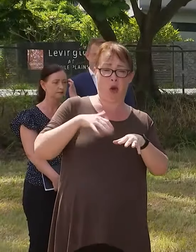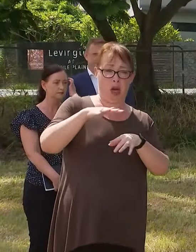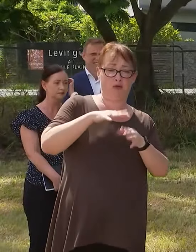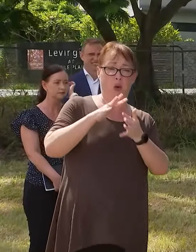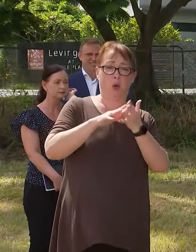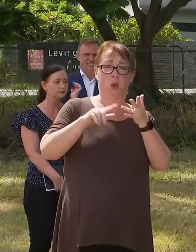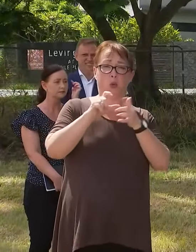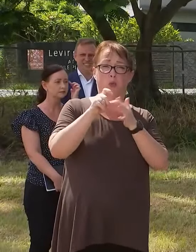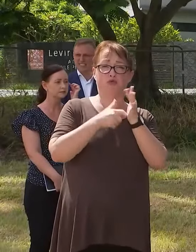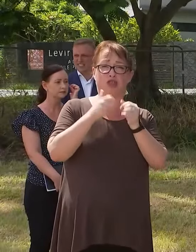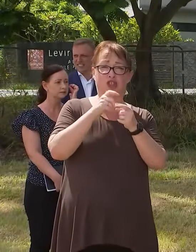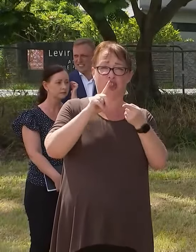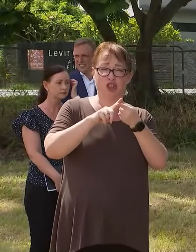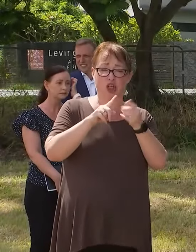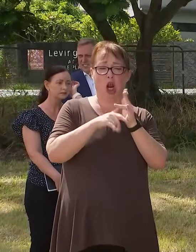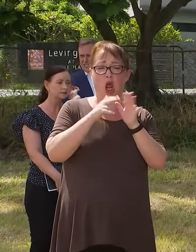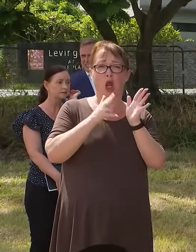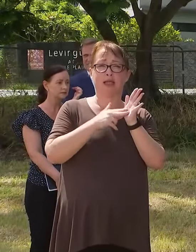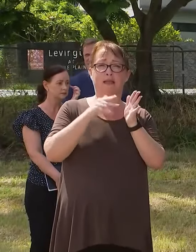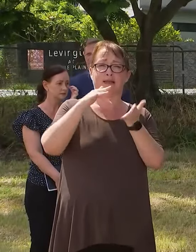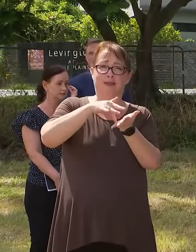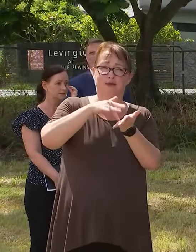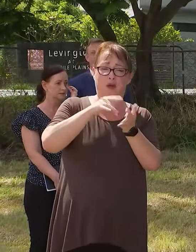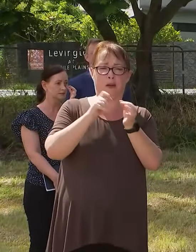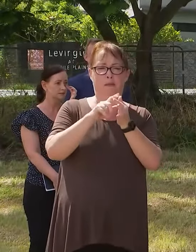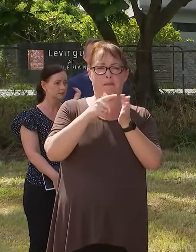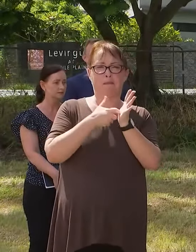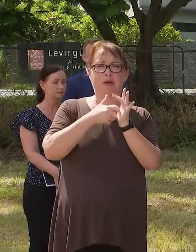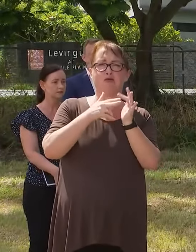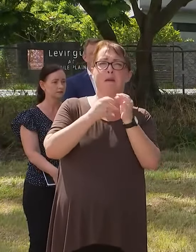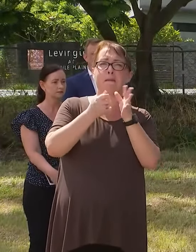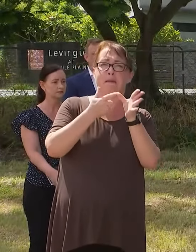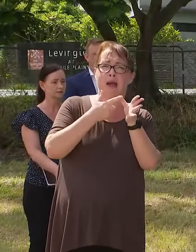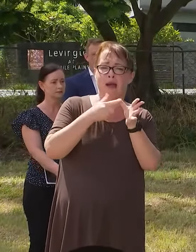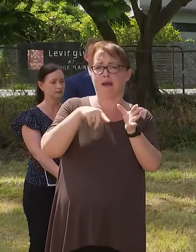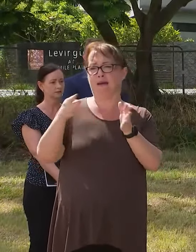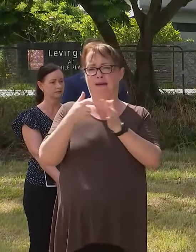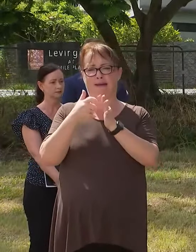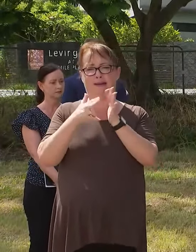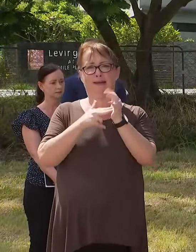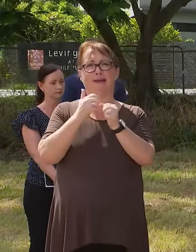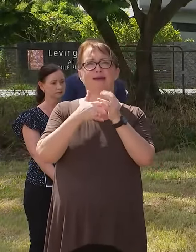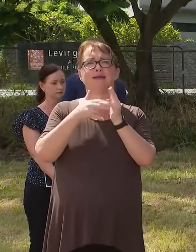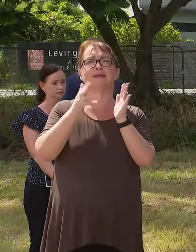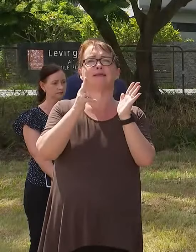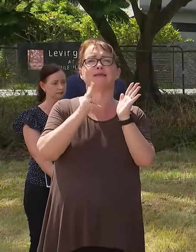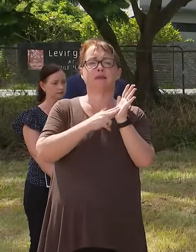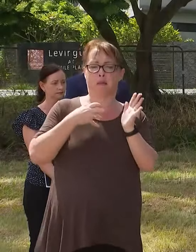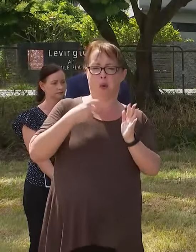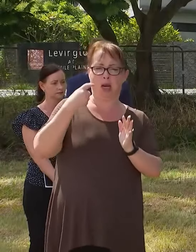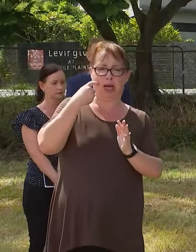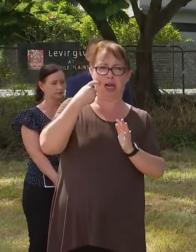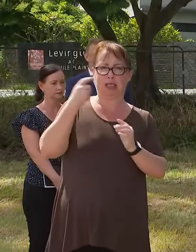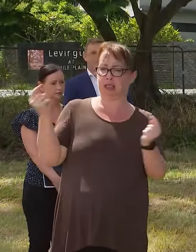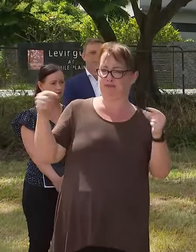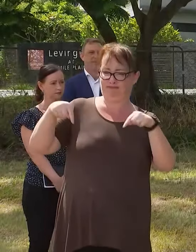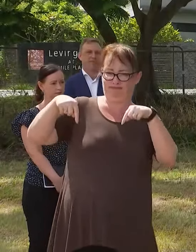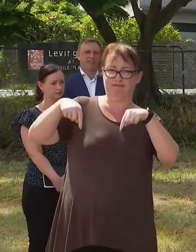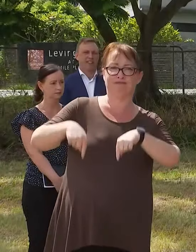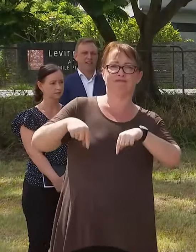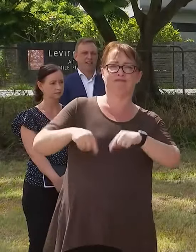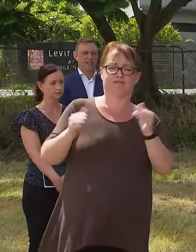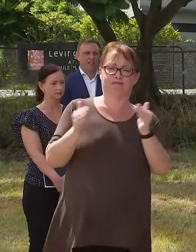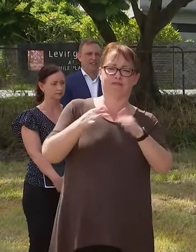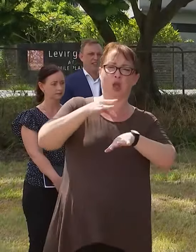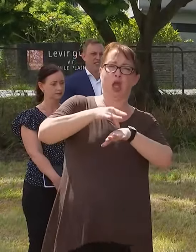Woodridge, Logan Central, Berrinbah and Kingston, it'll be easier for them to come to this satellite hospital than it will for them to go to the